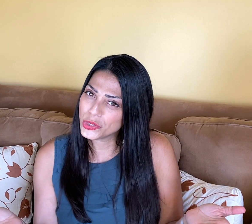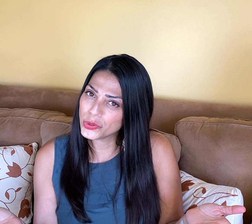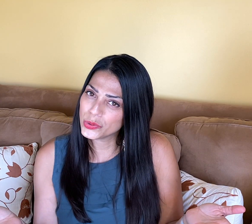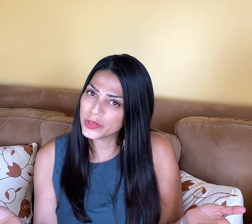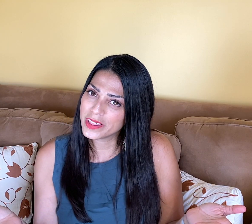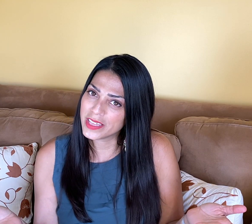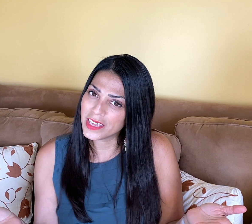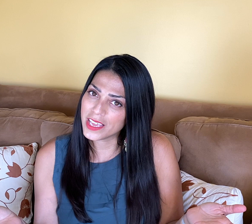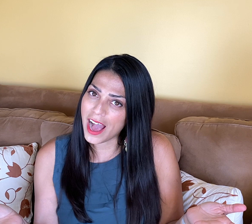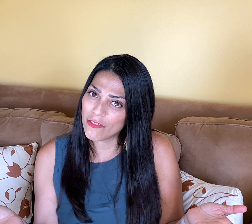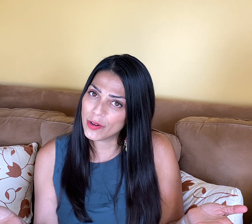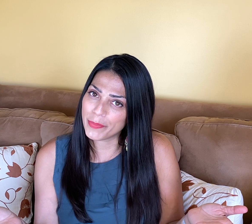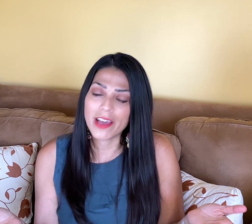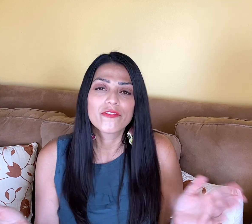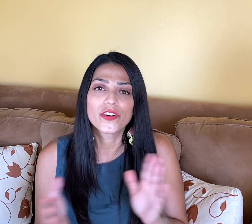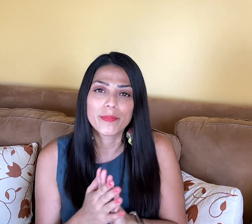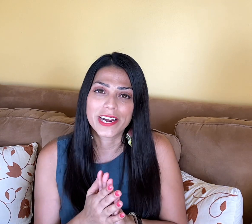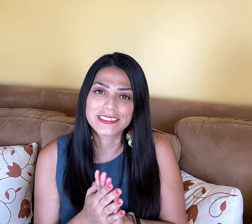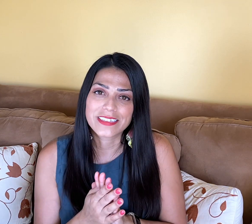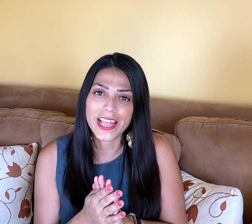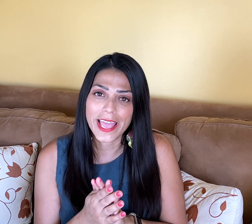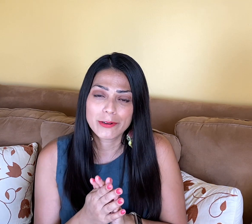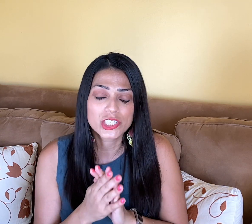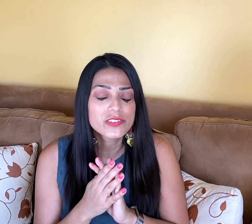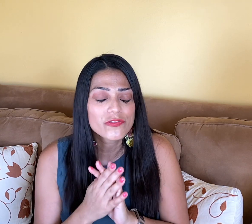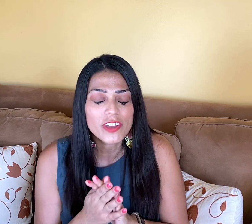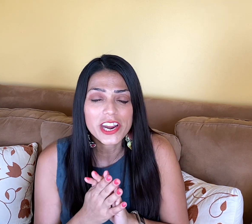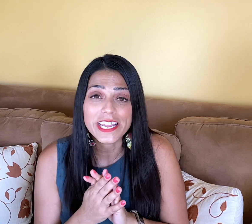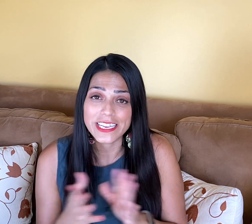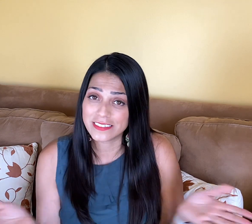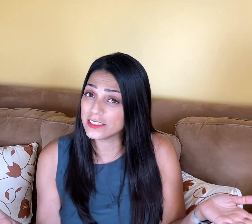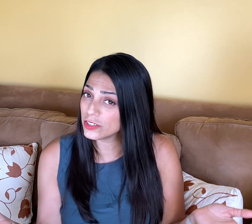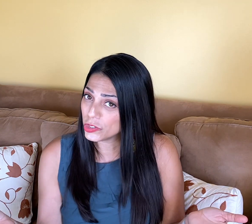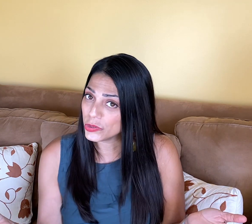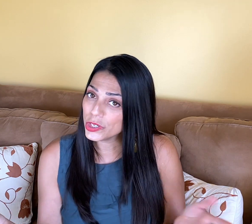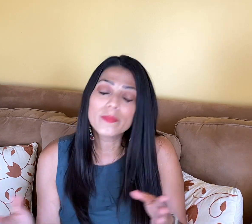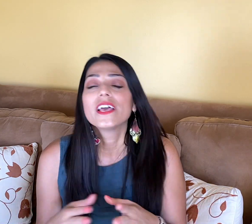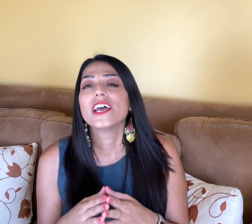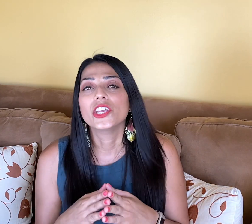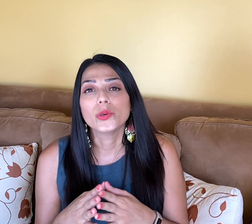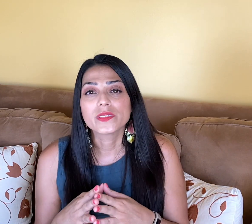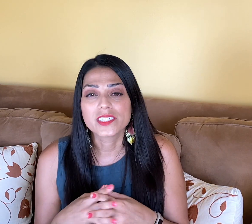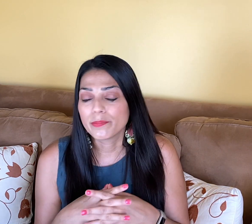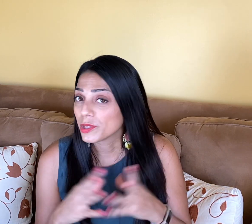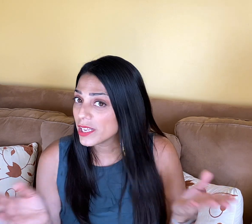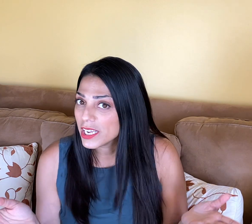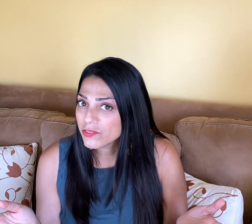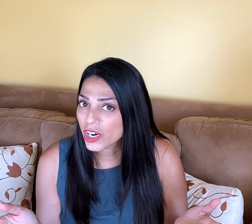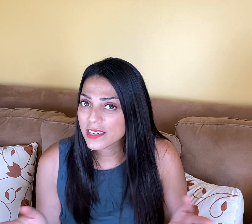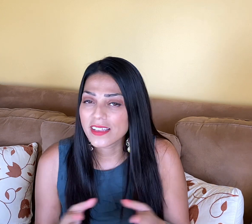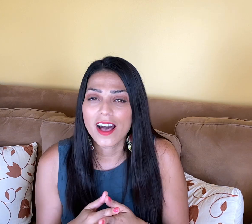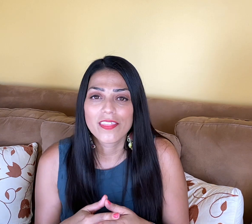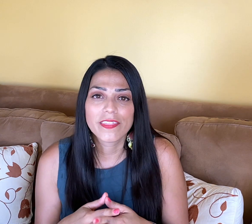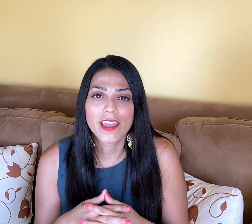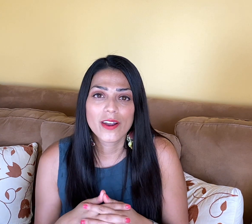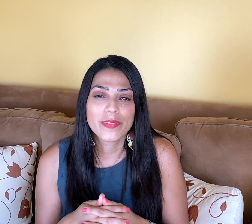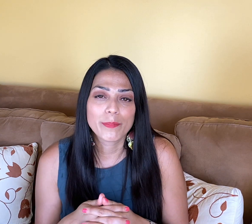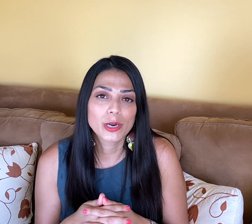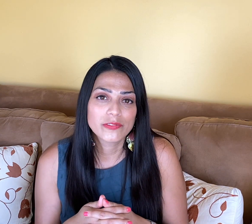to the alphabet for American Sign Language, it's very easy to Google. You will see plenty of charts out there that